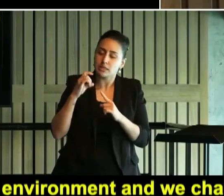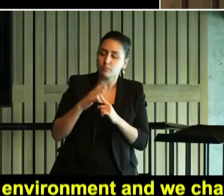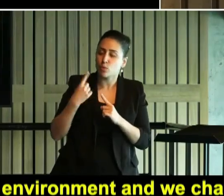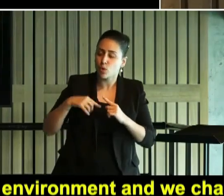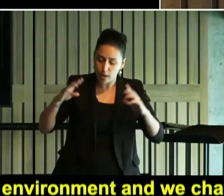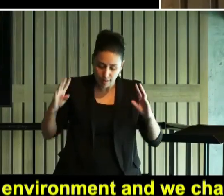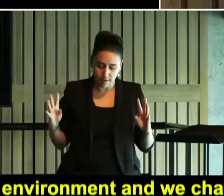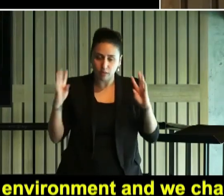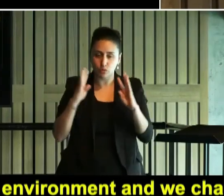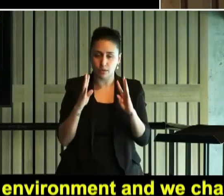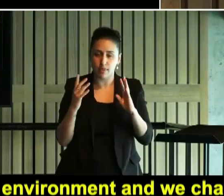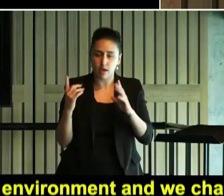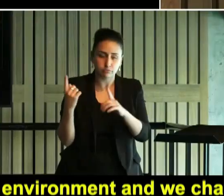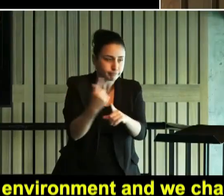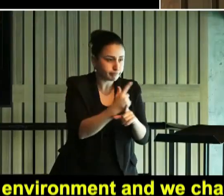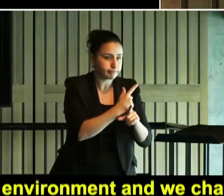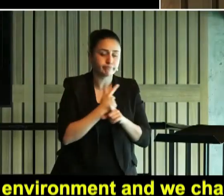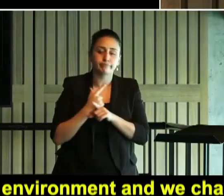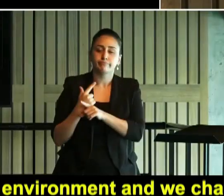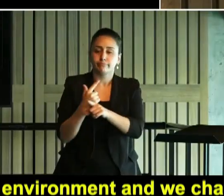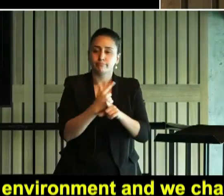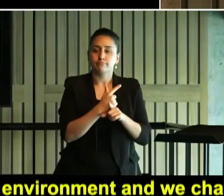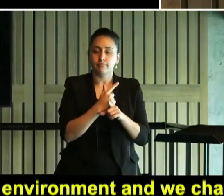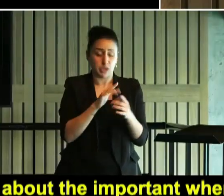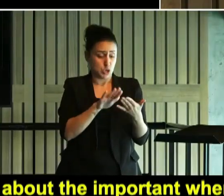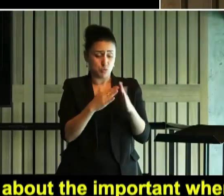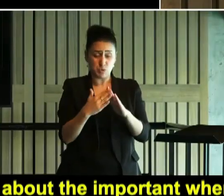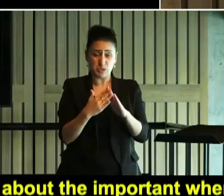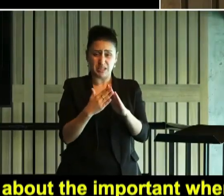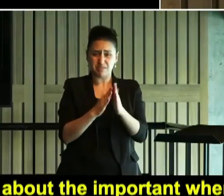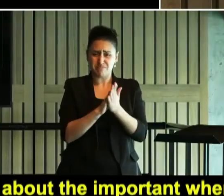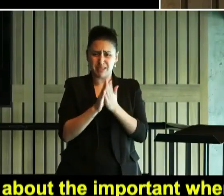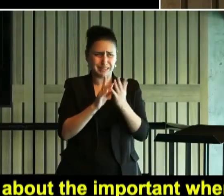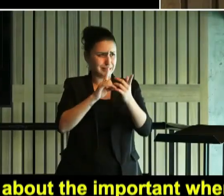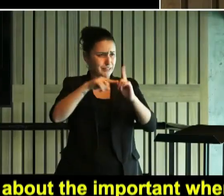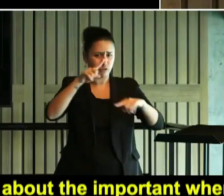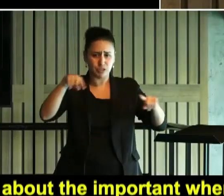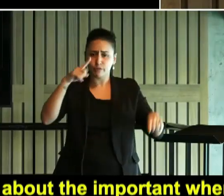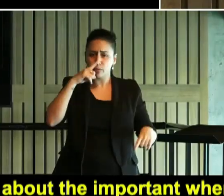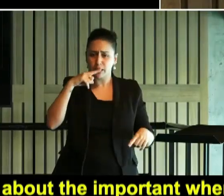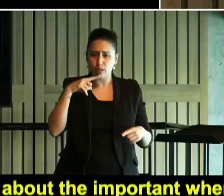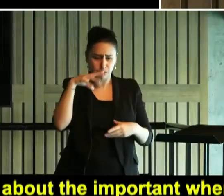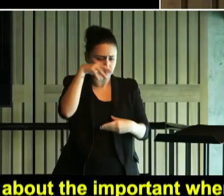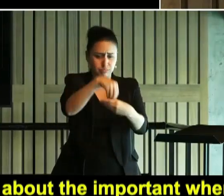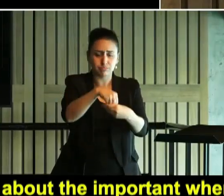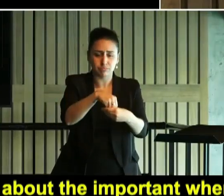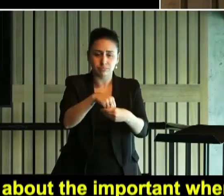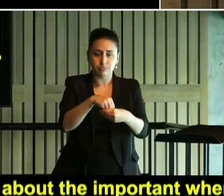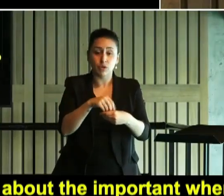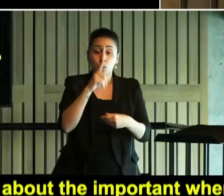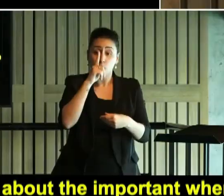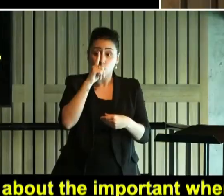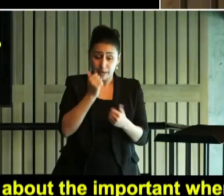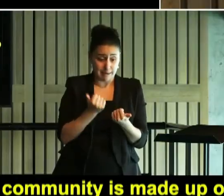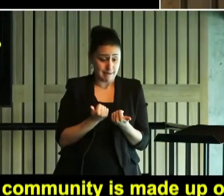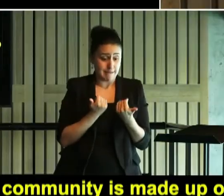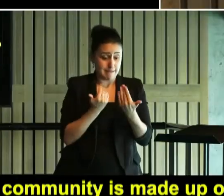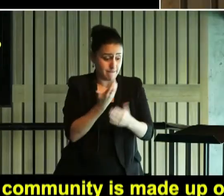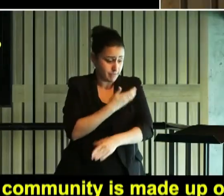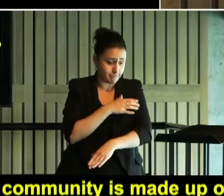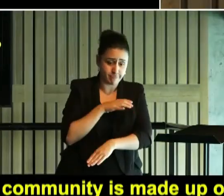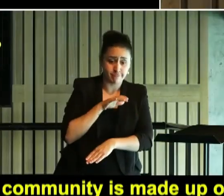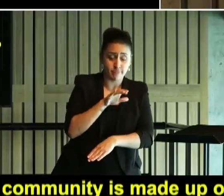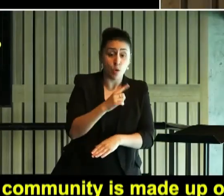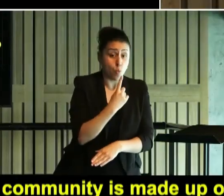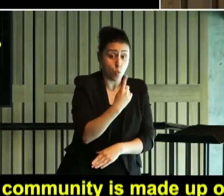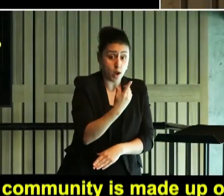stories. And community is made up of all different people and individuals. So we can make many individuals strong, we make a